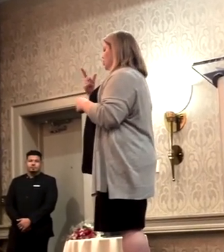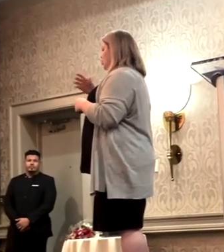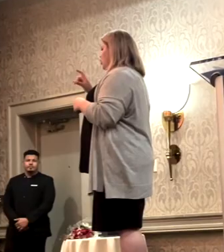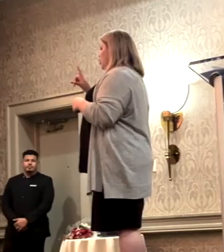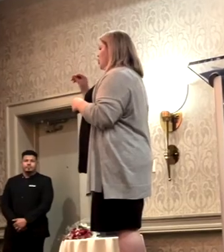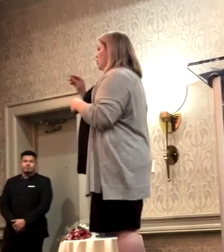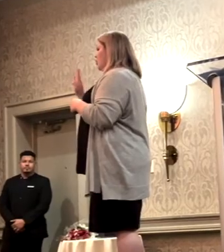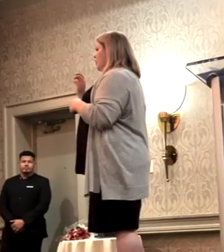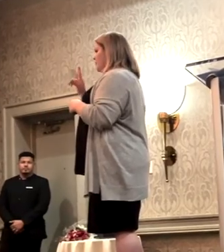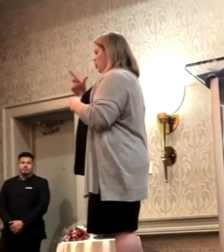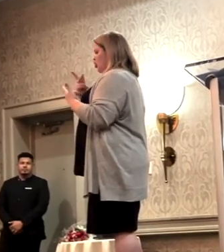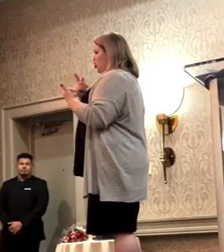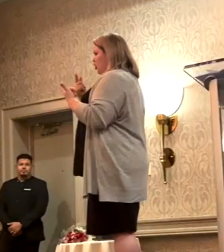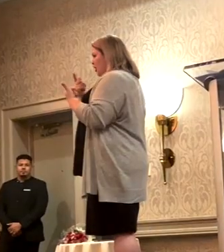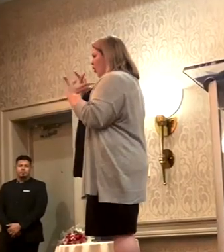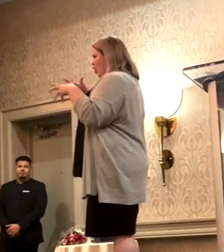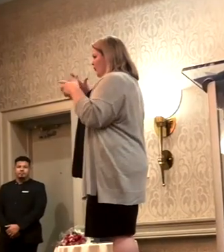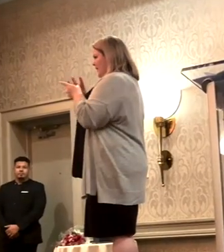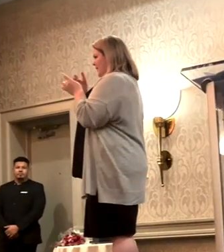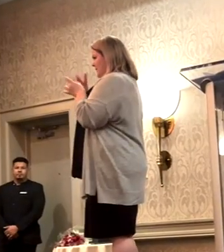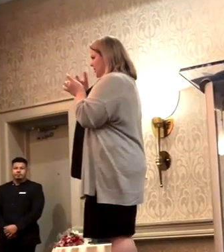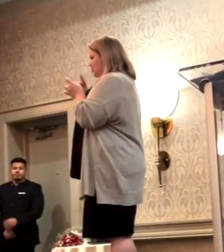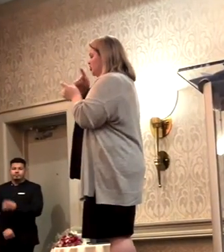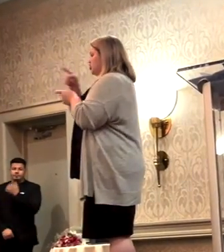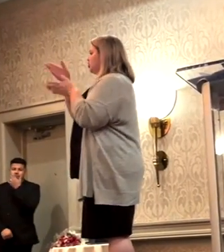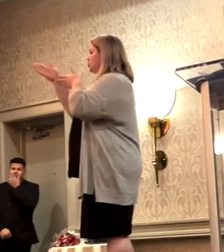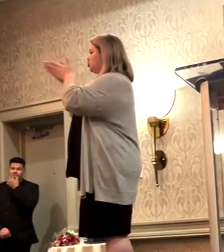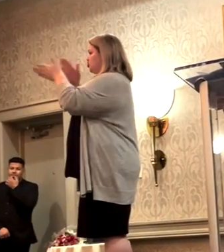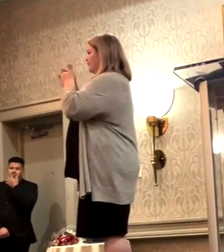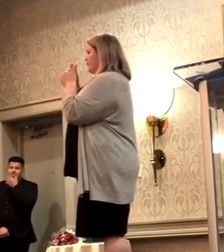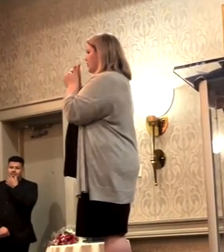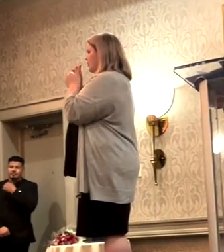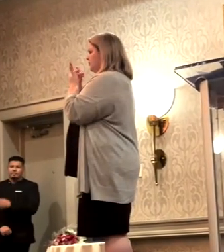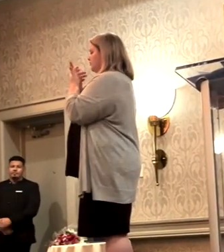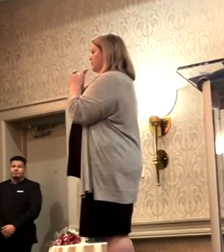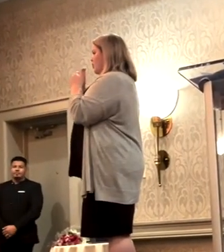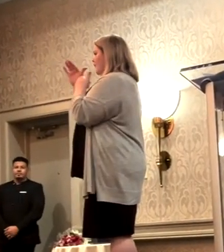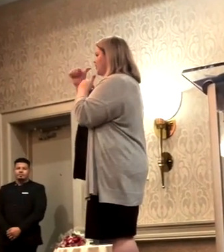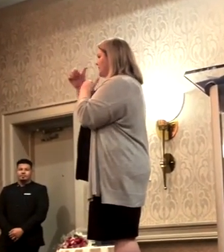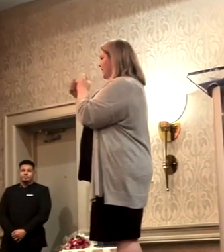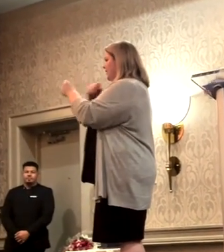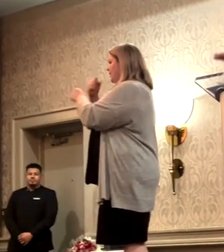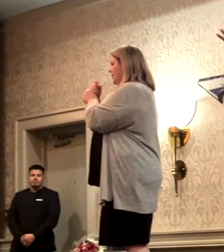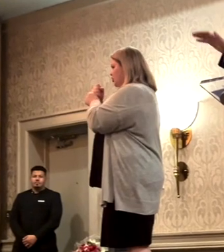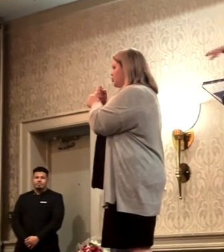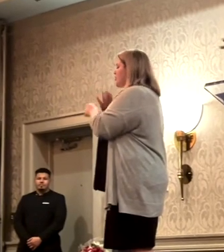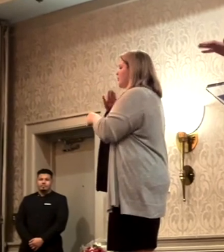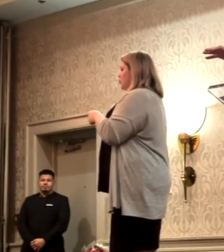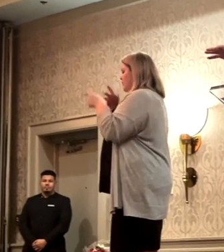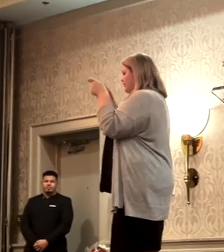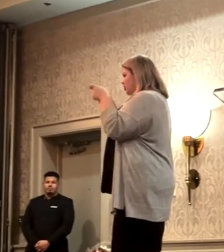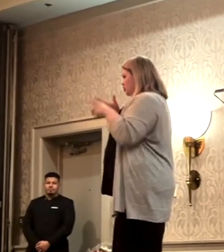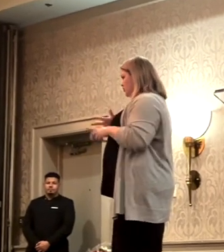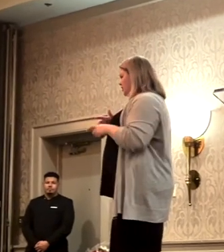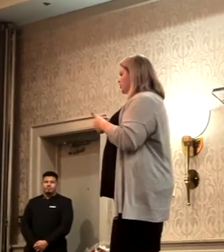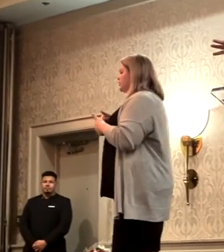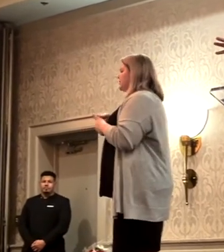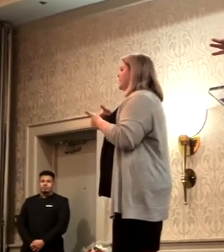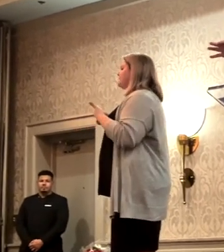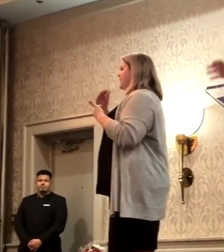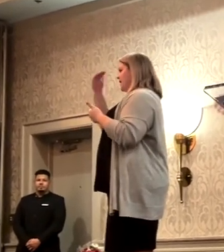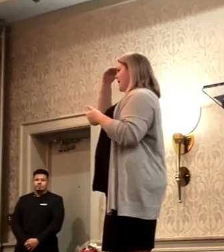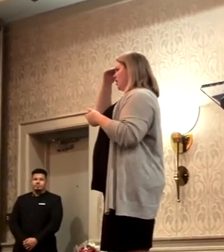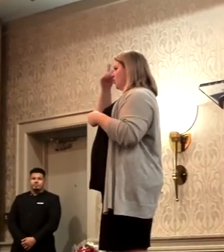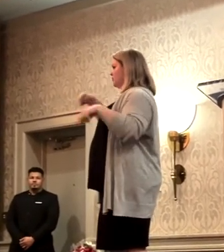Judge Vogel served for almost a decade on the law school's board of directors. And I know as